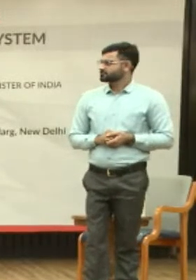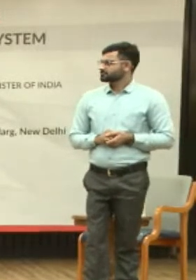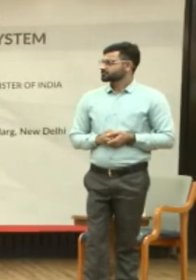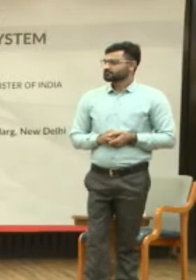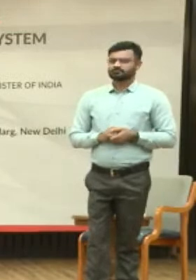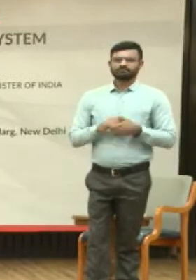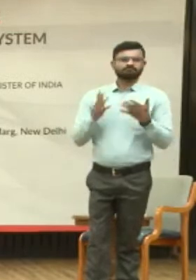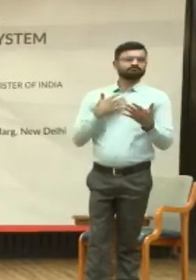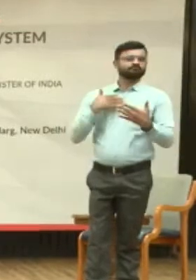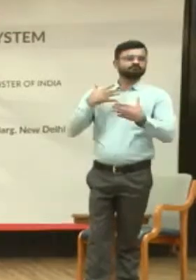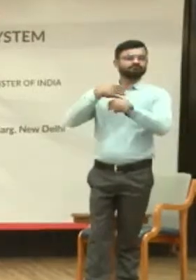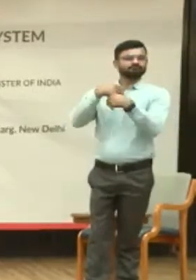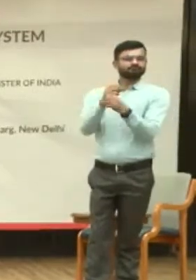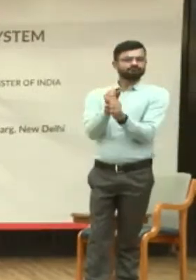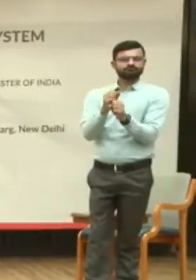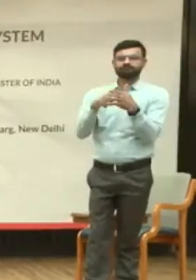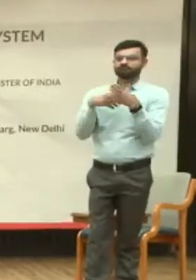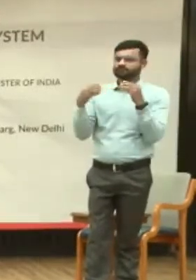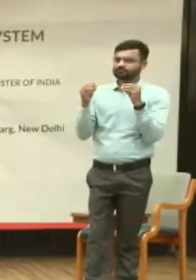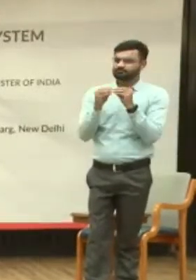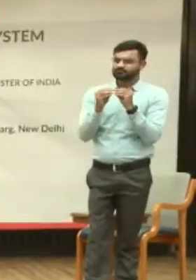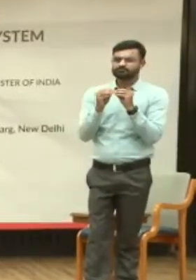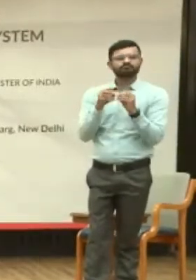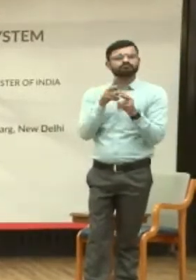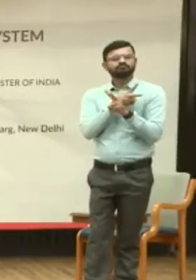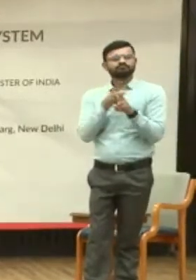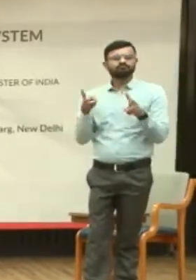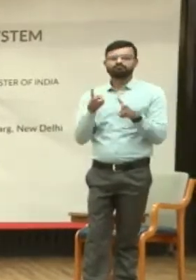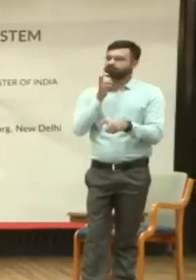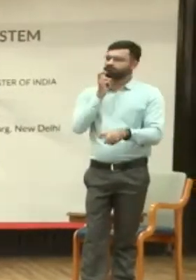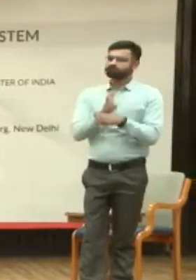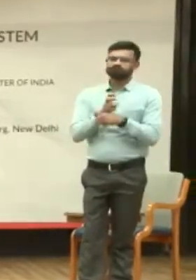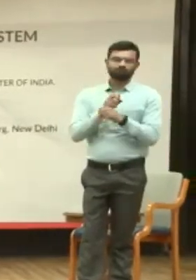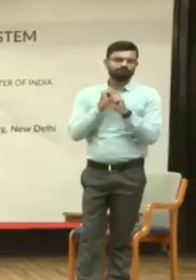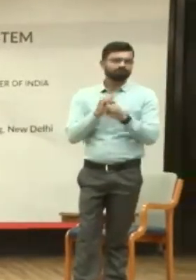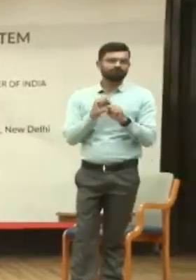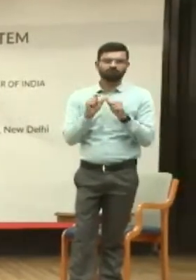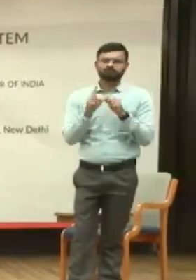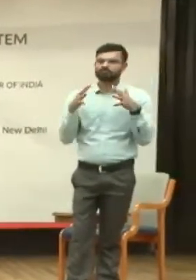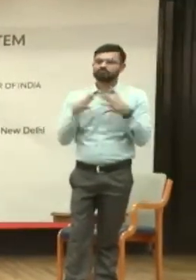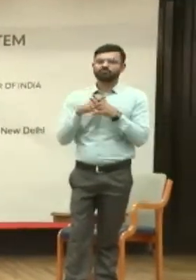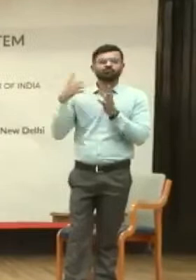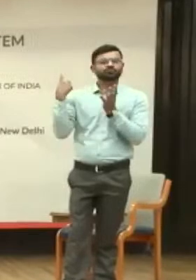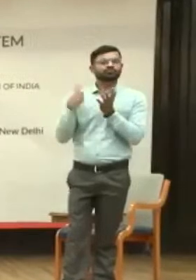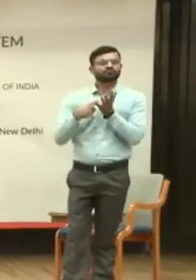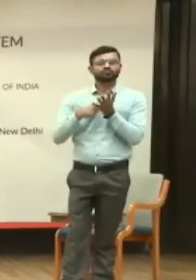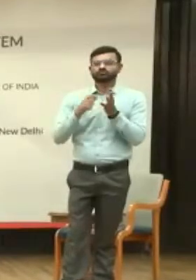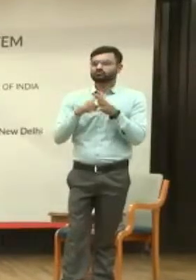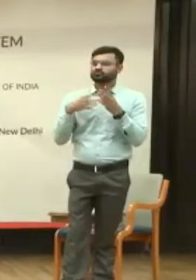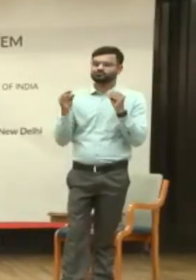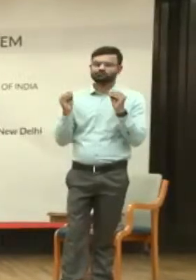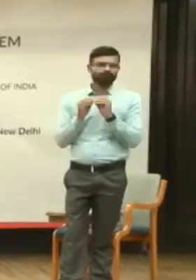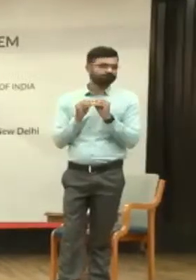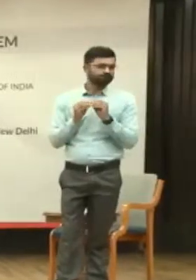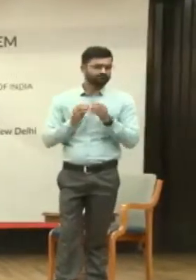the creation of jobs is also as difficult as the abolition of jobs.